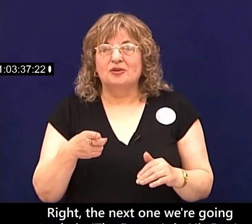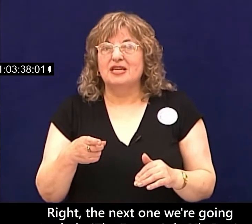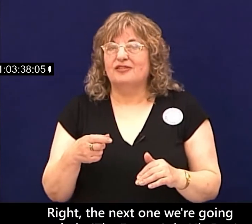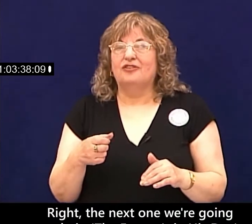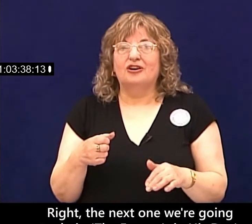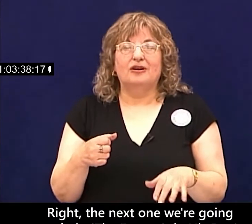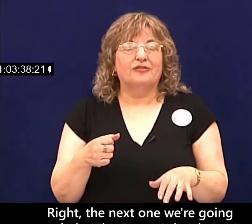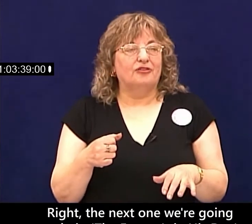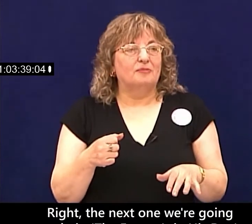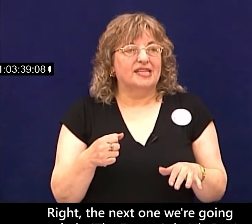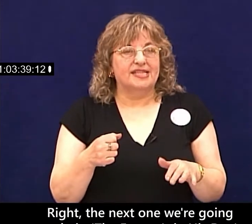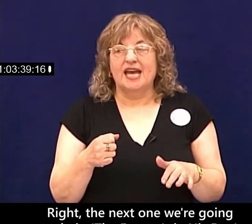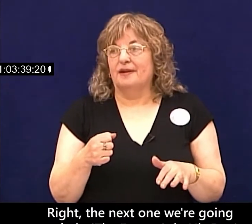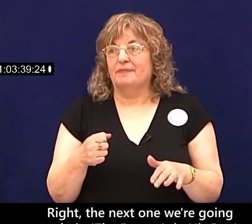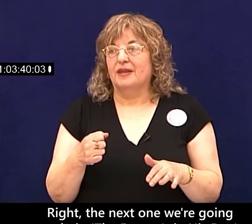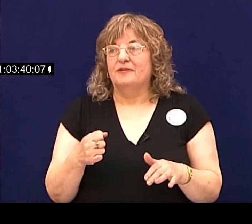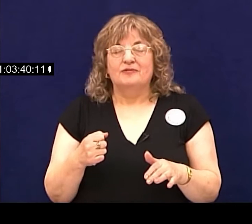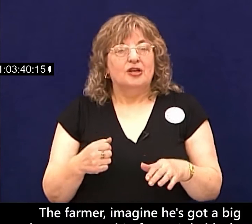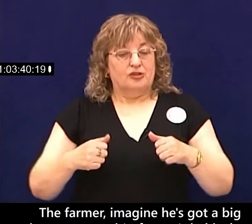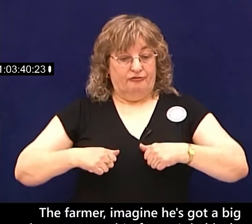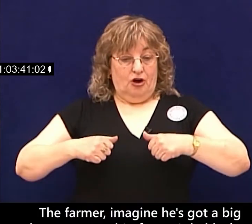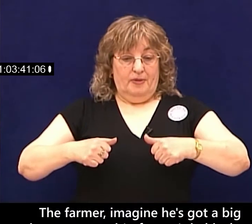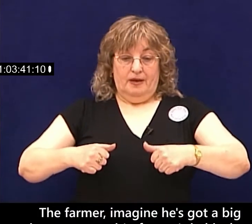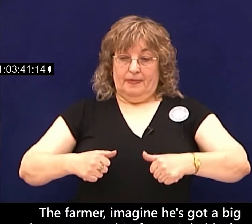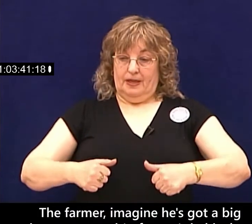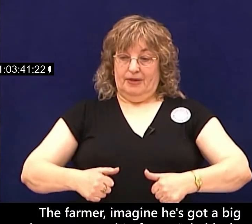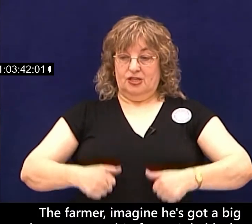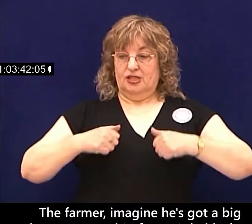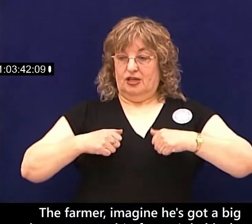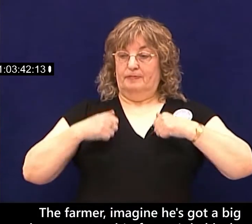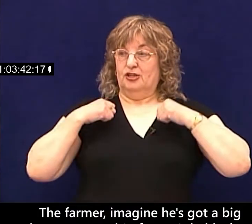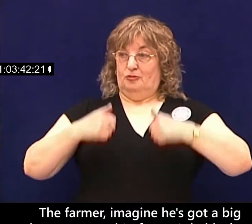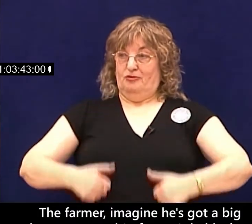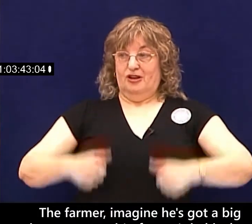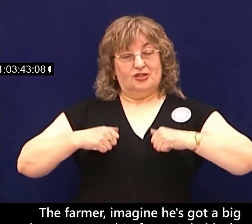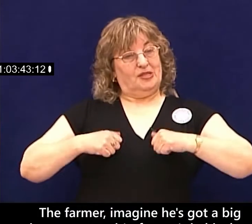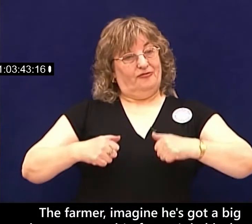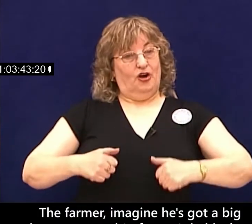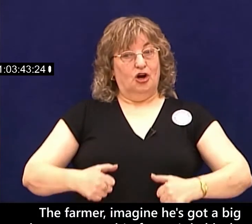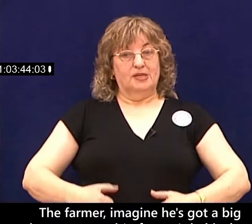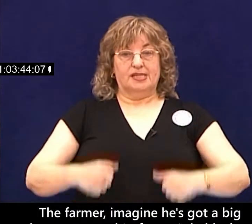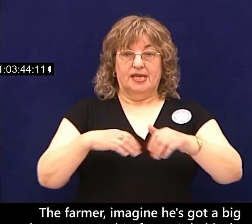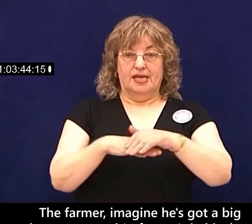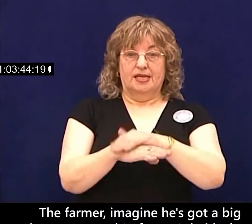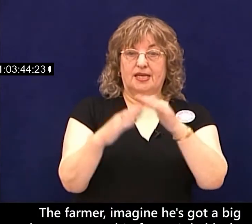is the farmer's in his den. The farmer, imagine he's got a big jumper on, so it's farmer's in his